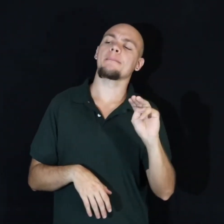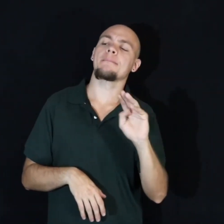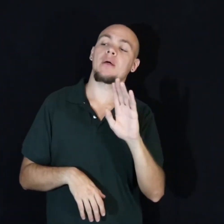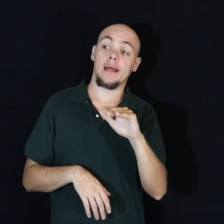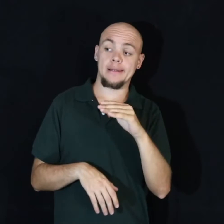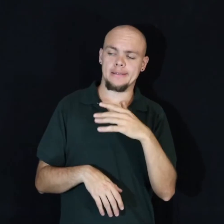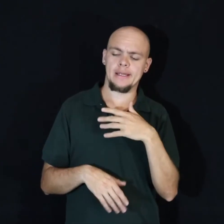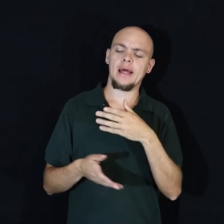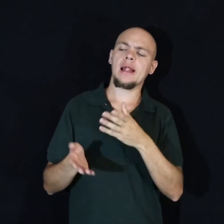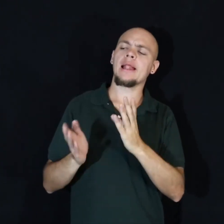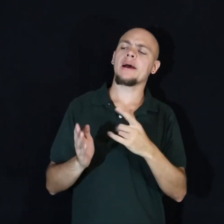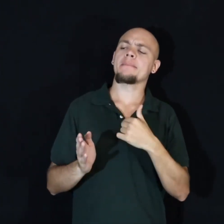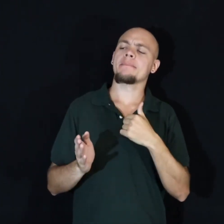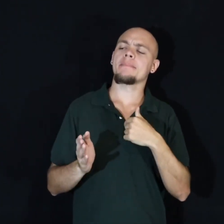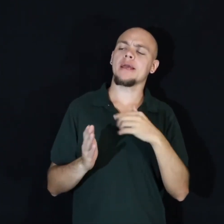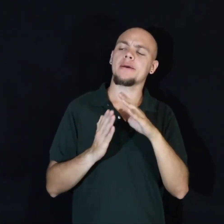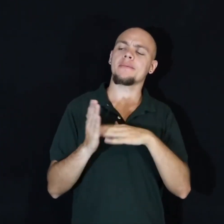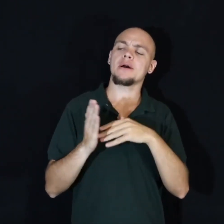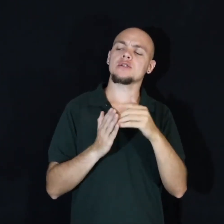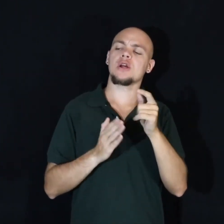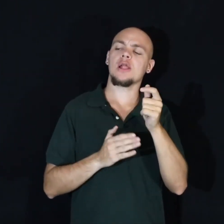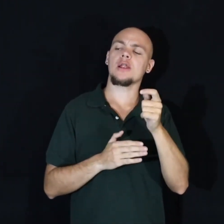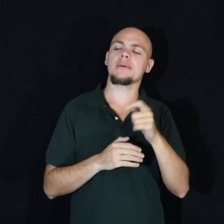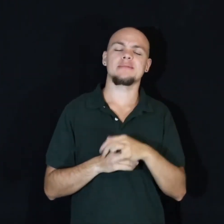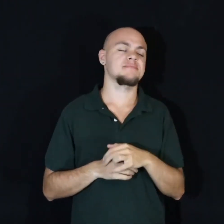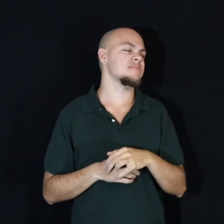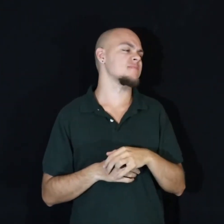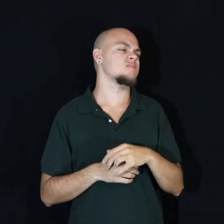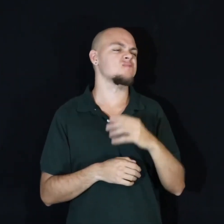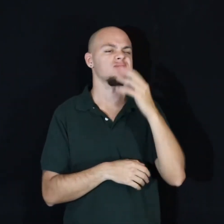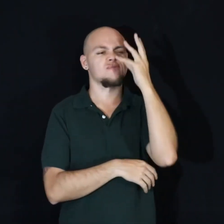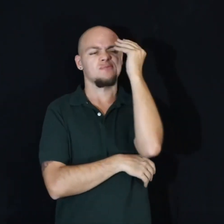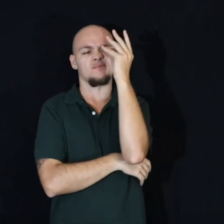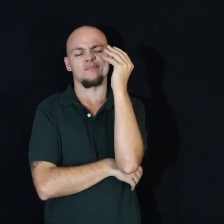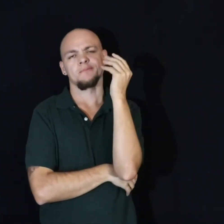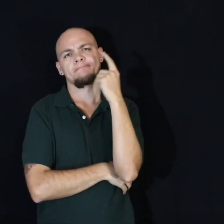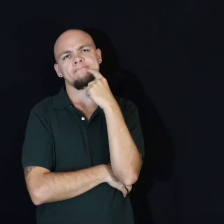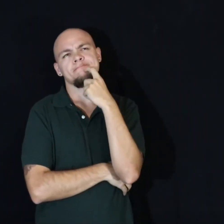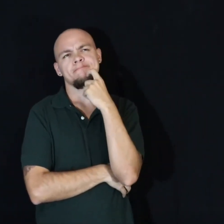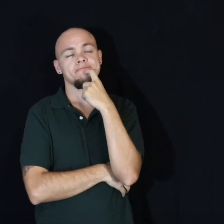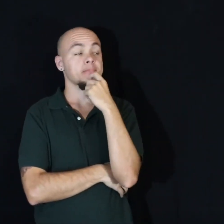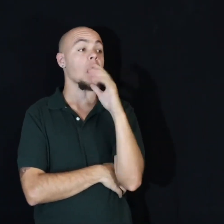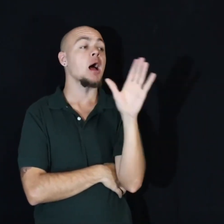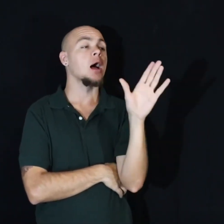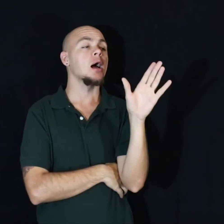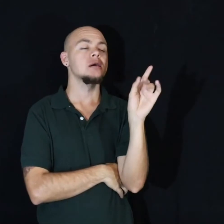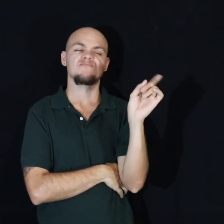little." Tom considered, was about to consent, but he altered his mind.